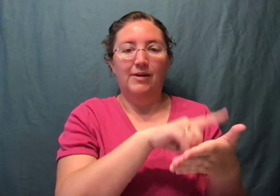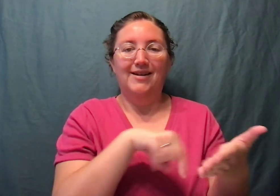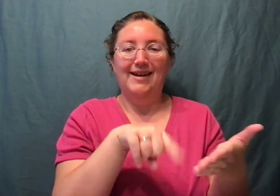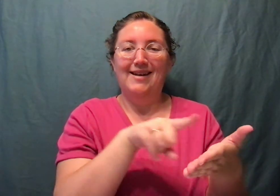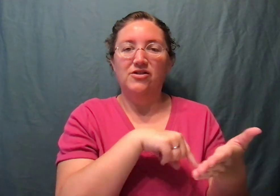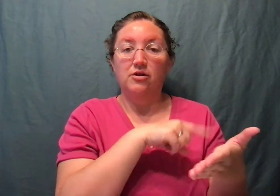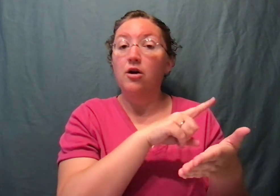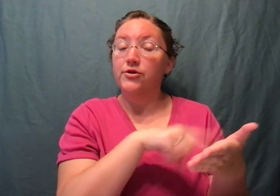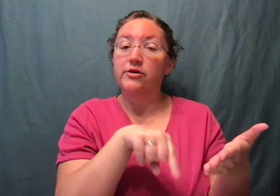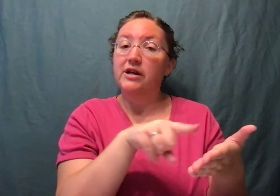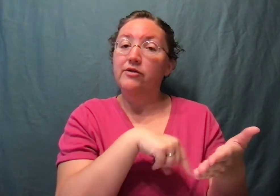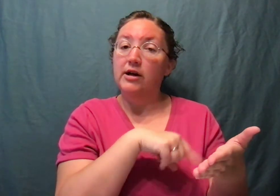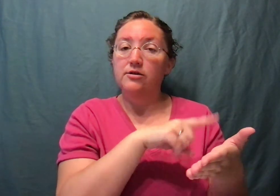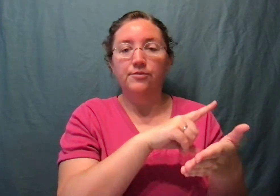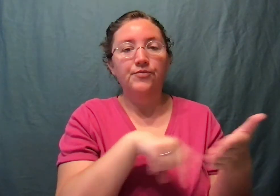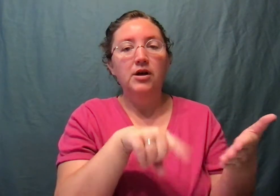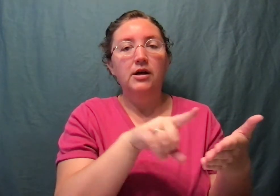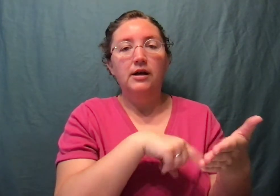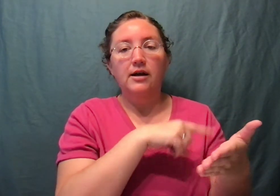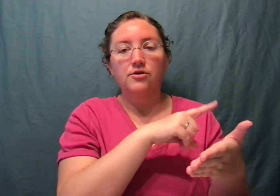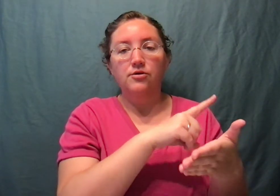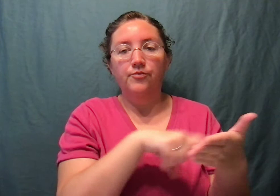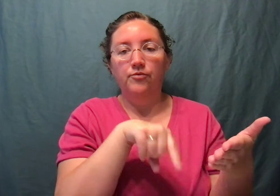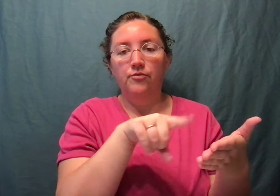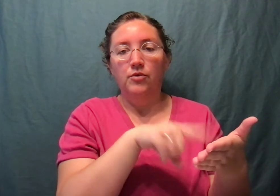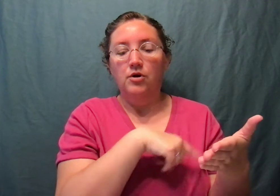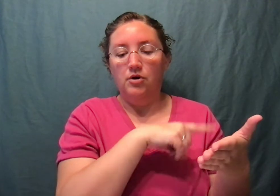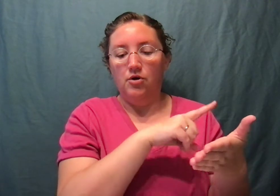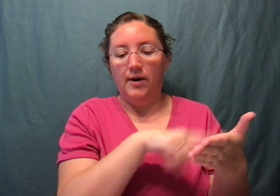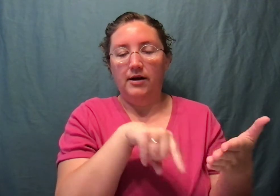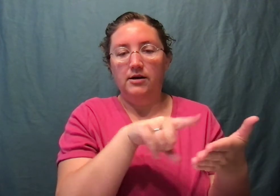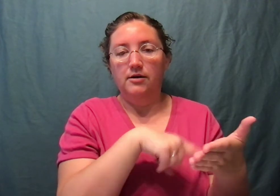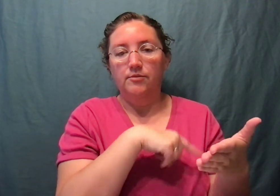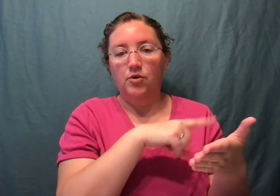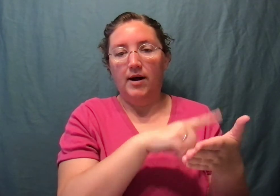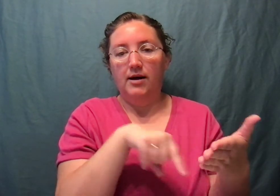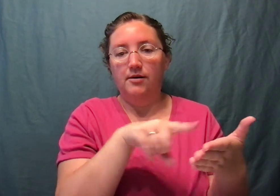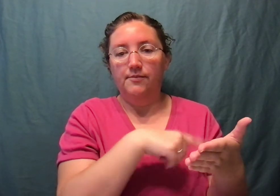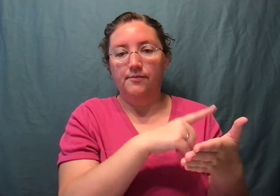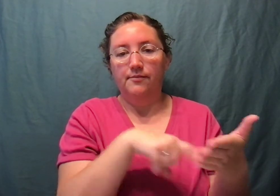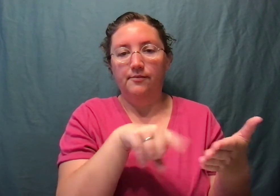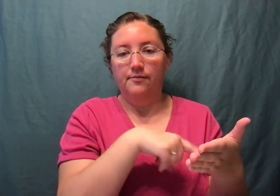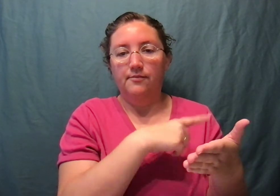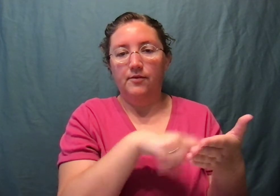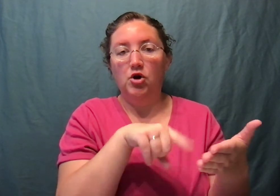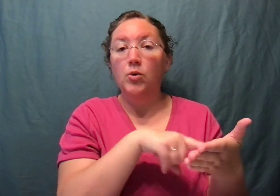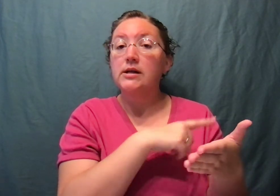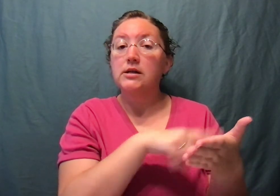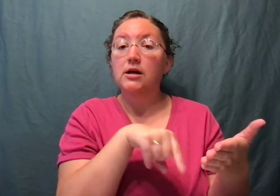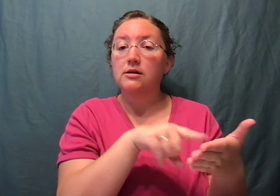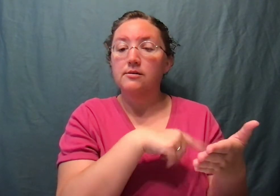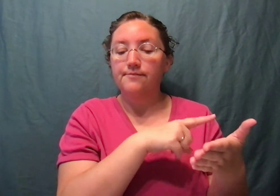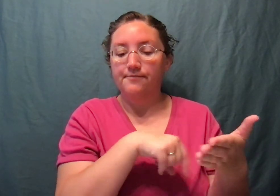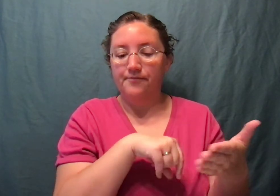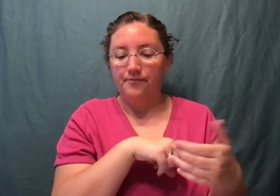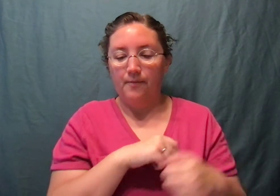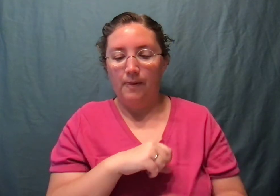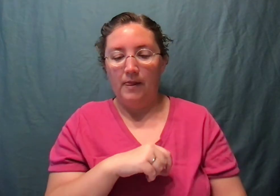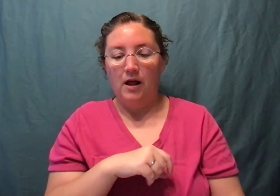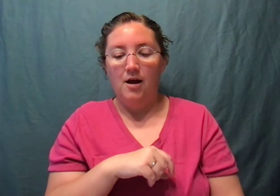you cancel. Also the sign for cancel. Cancel, correct, grade. criticize.